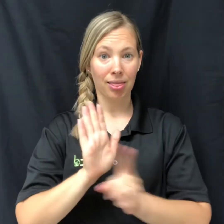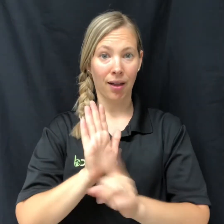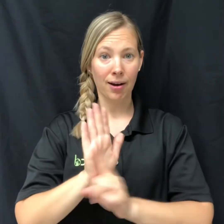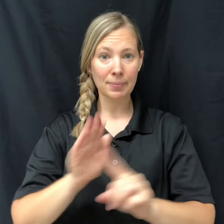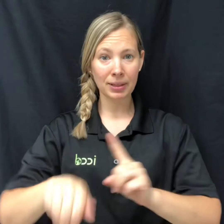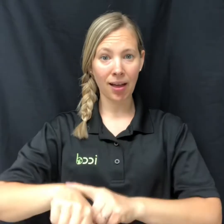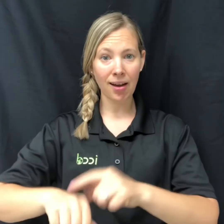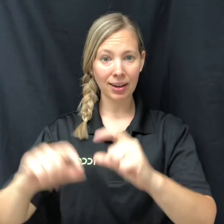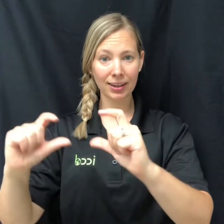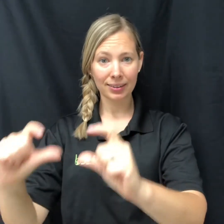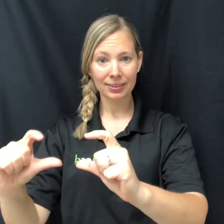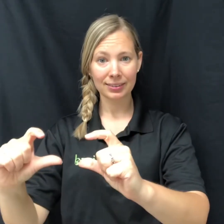Alarm clock.